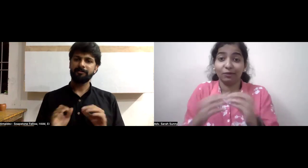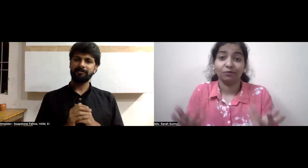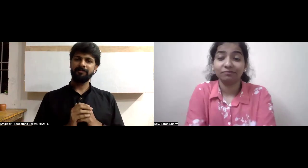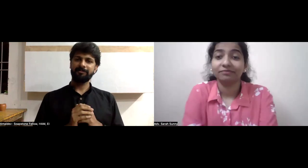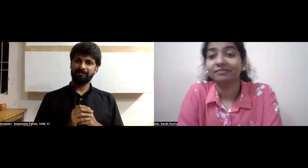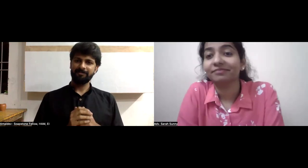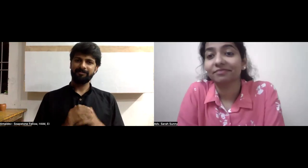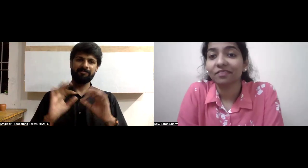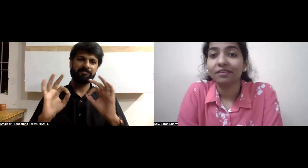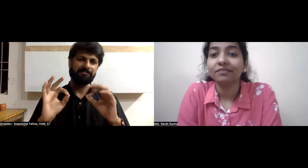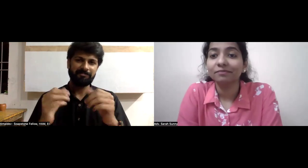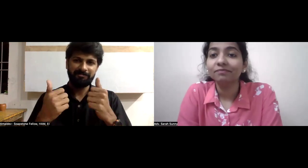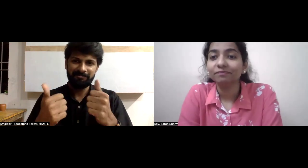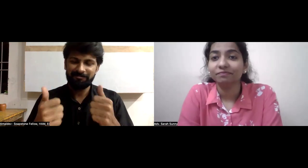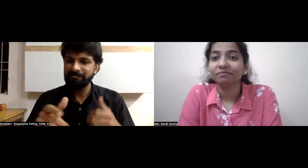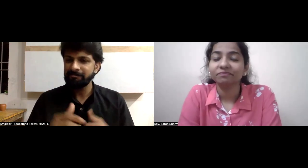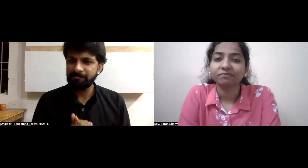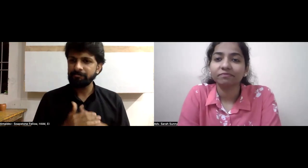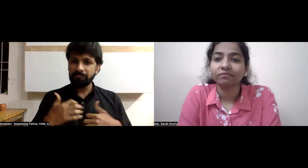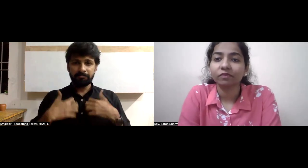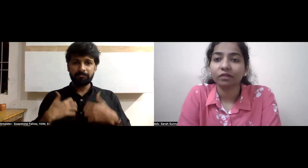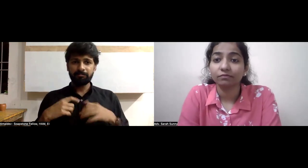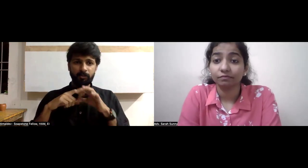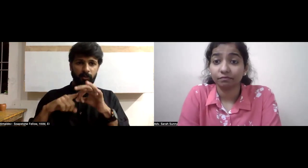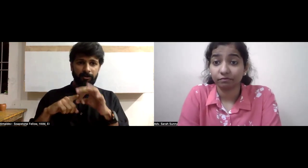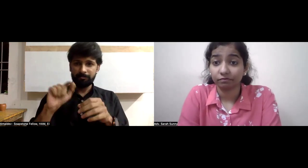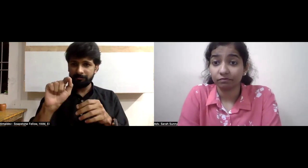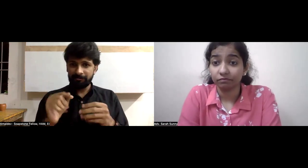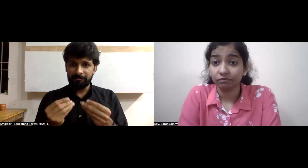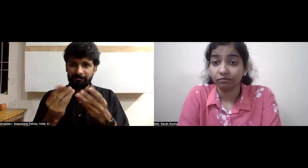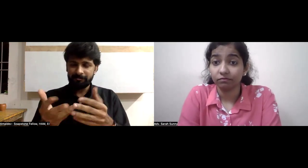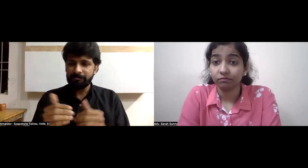my areas of focus. I live in Bangalore.